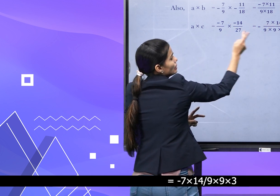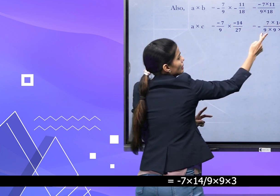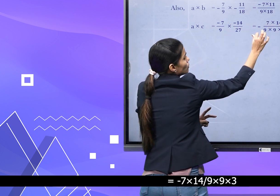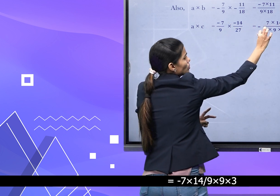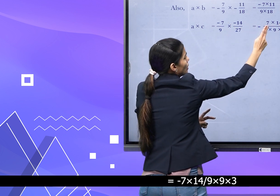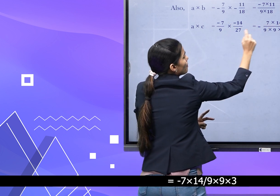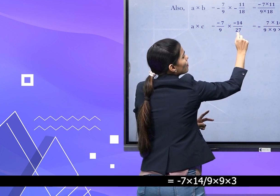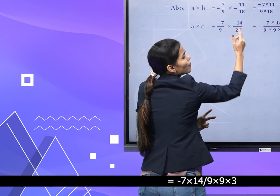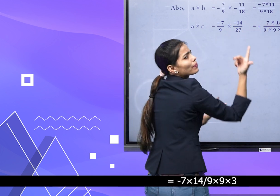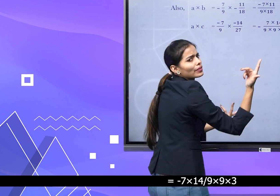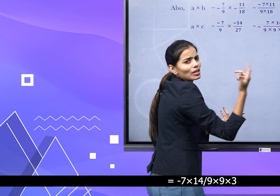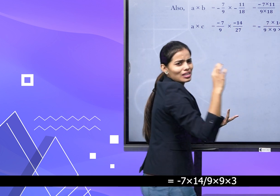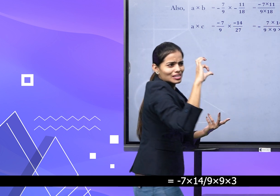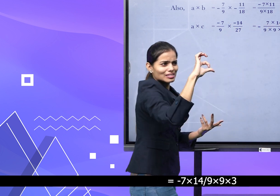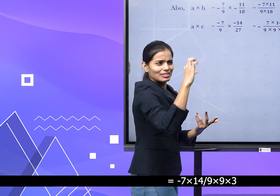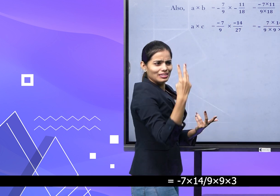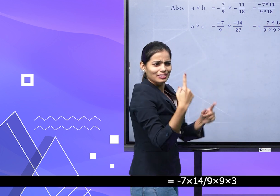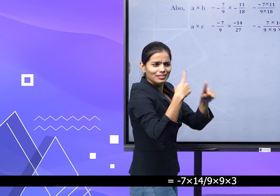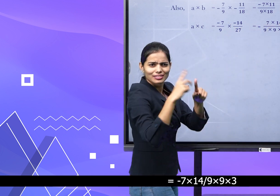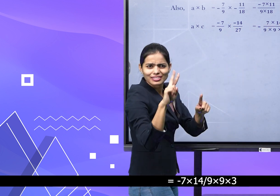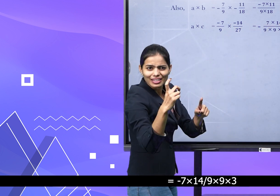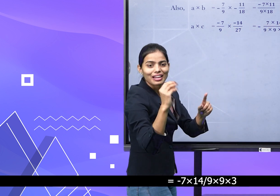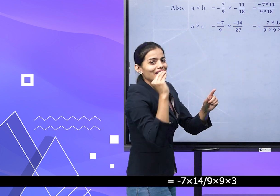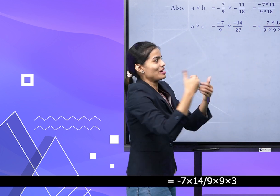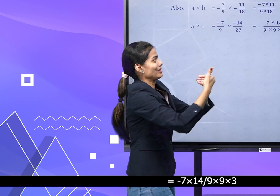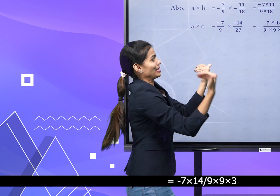minus 17 into 14 by 9 into 9 into 3